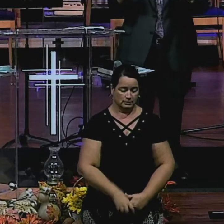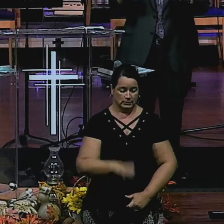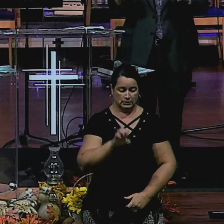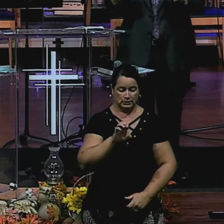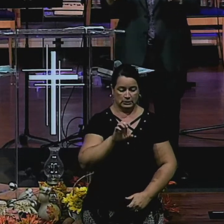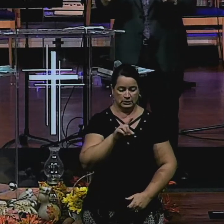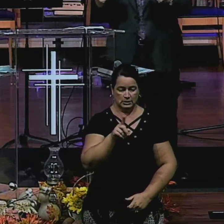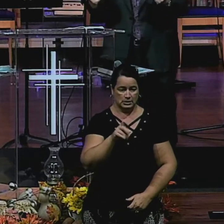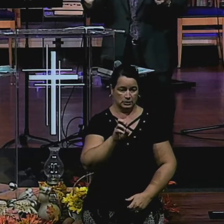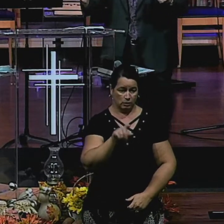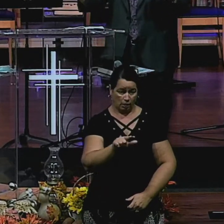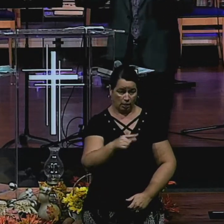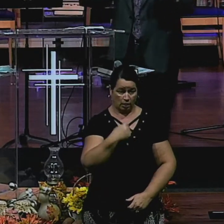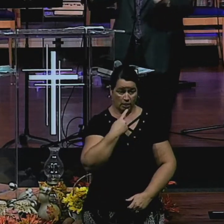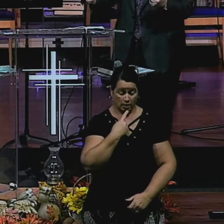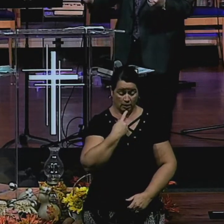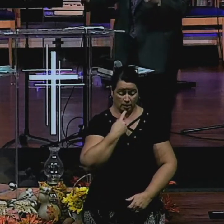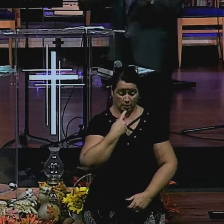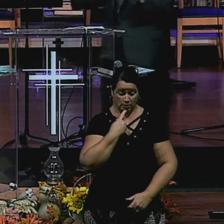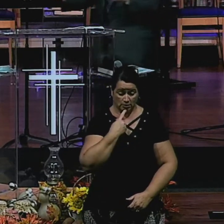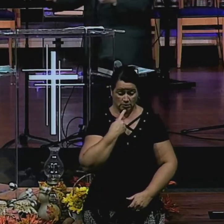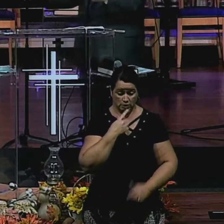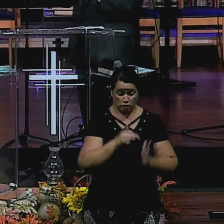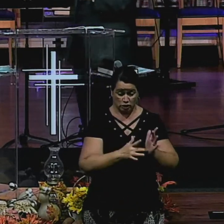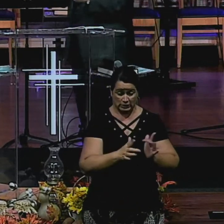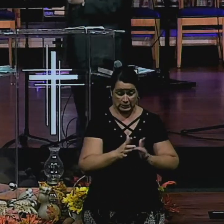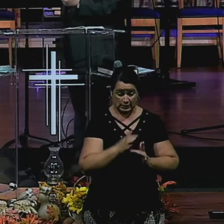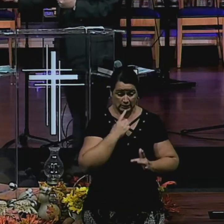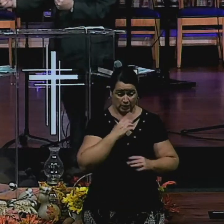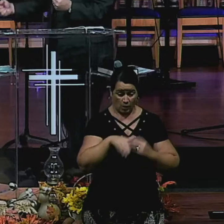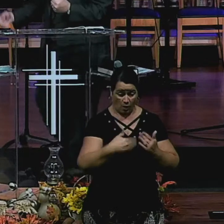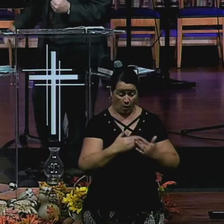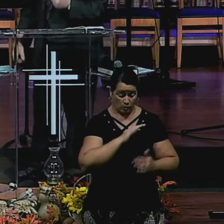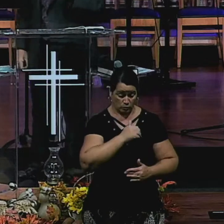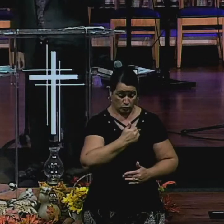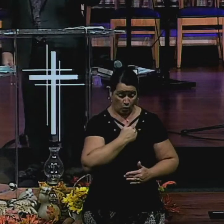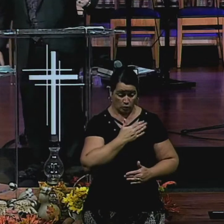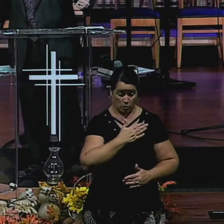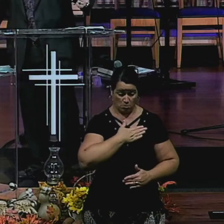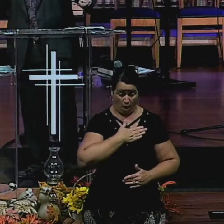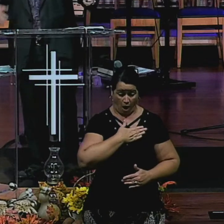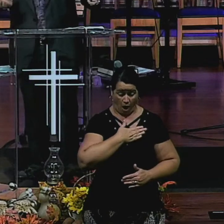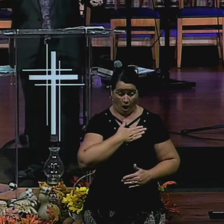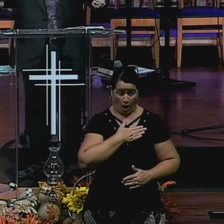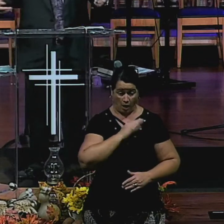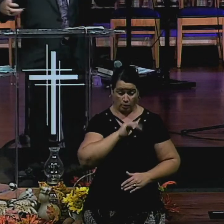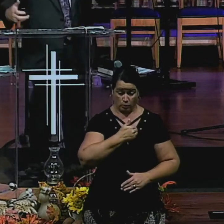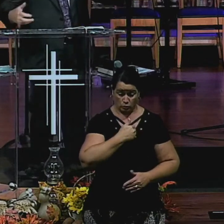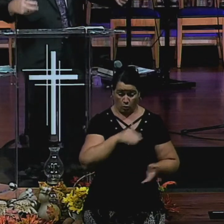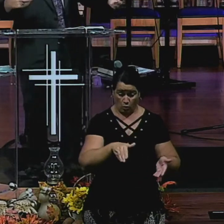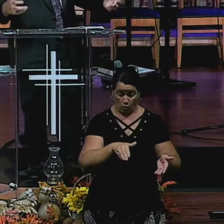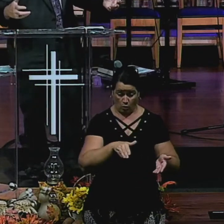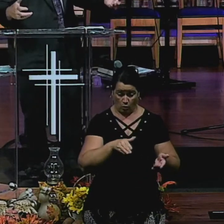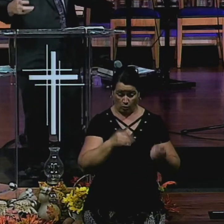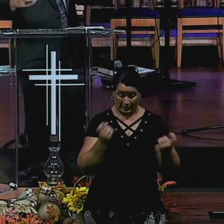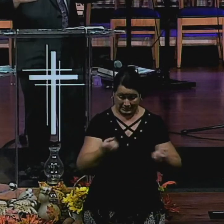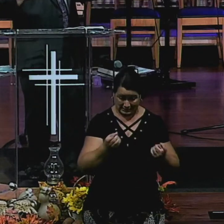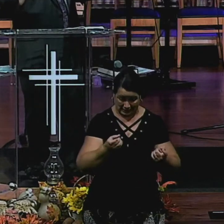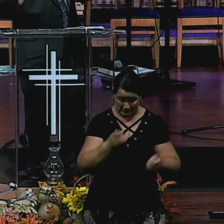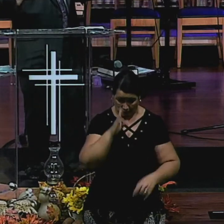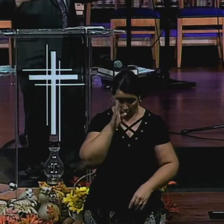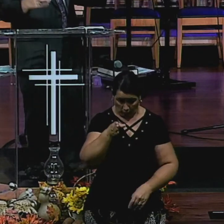all souls belong to me, and the soul that sins shall die. The Son's not going to die for the sins of the Father and vice